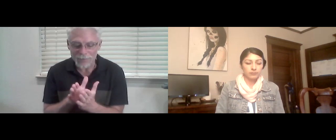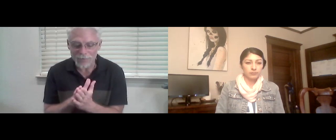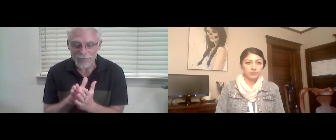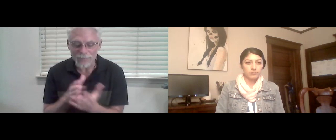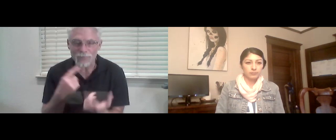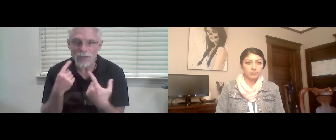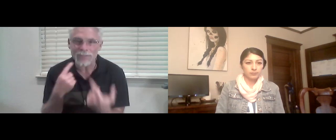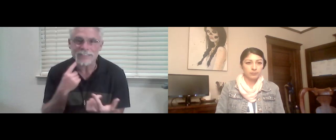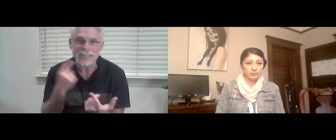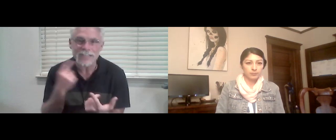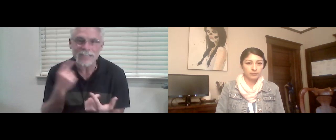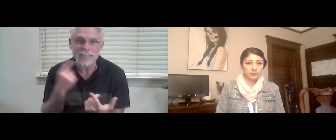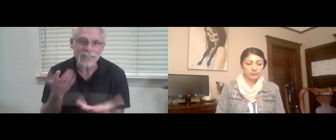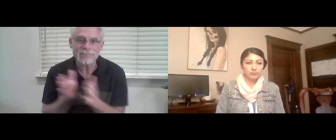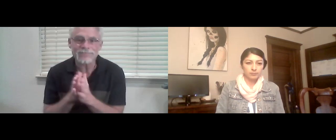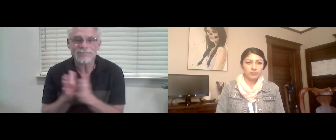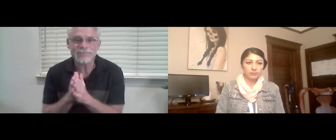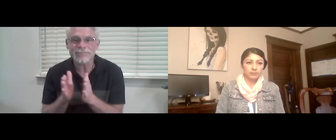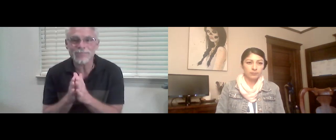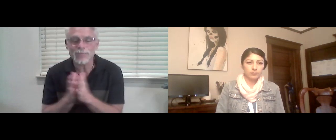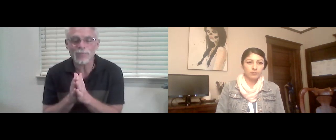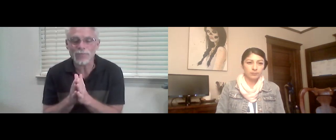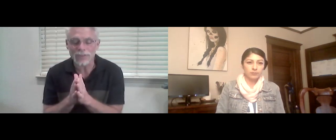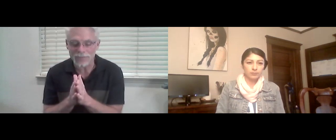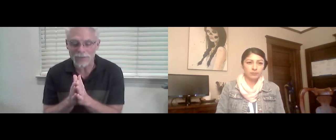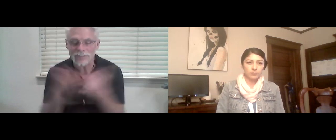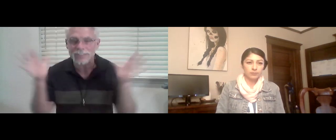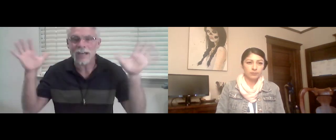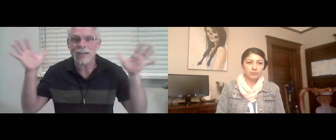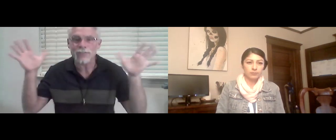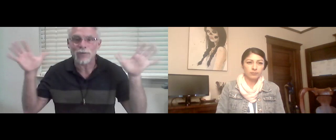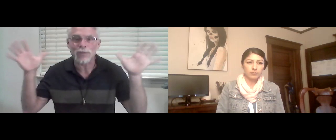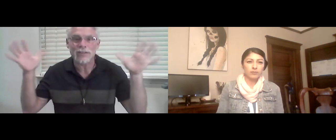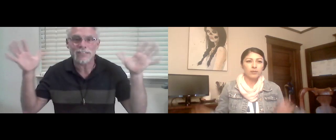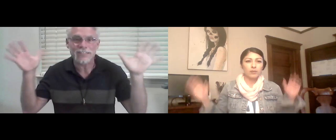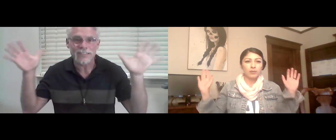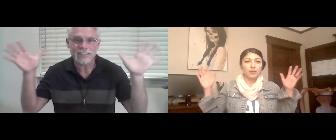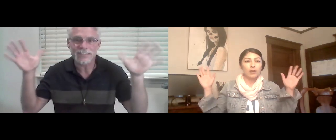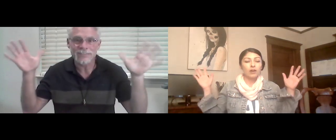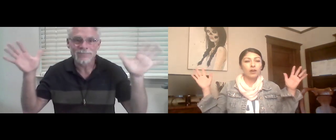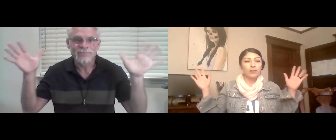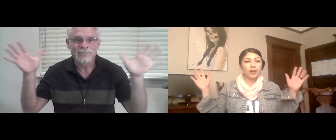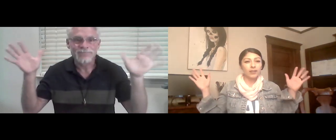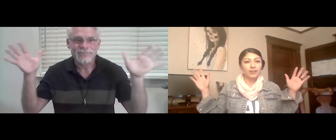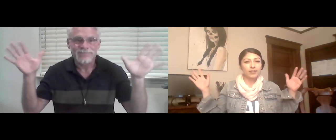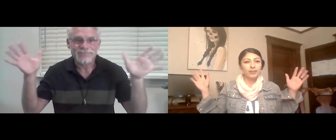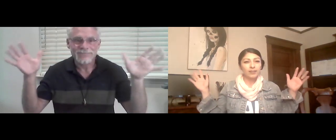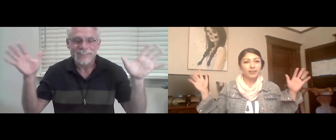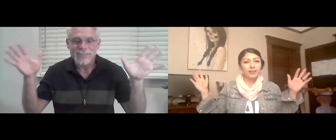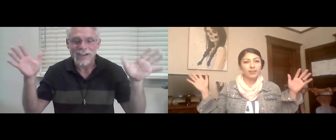Clapping in the deaf community, there's a sign for applause. It's this.